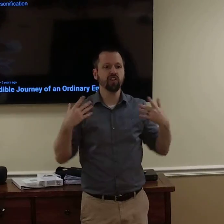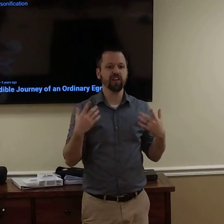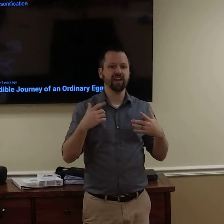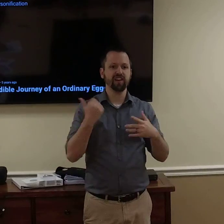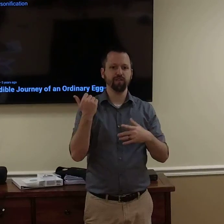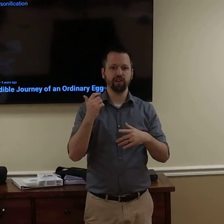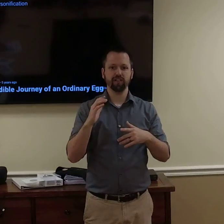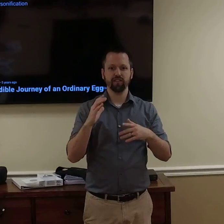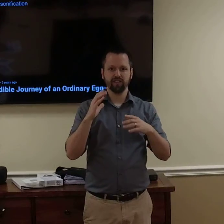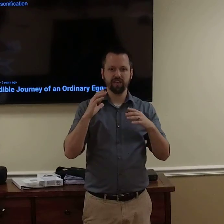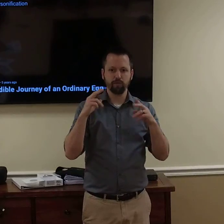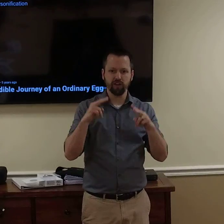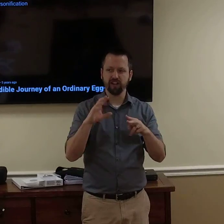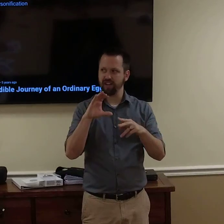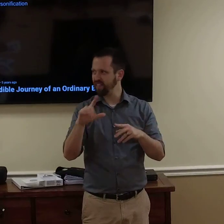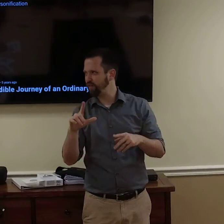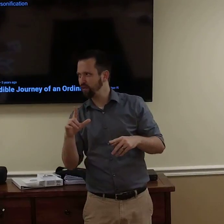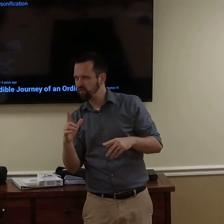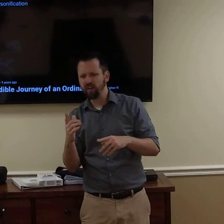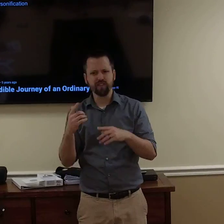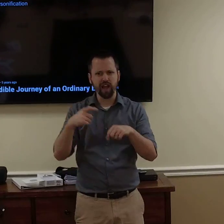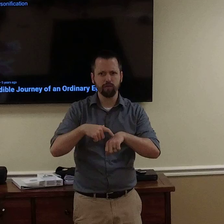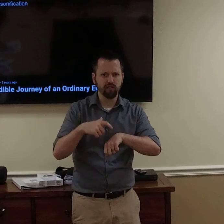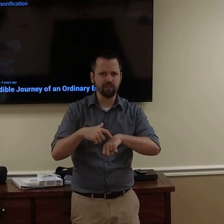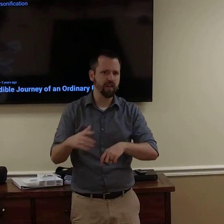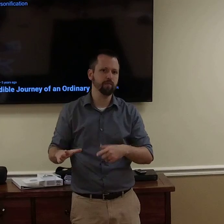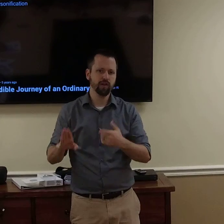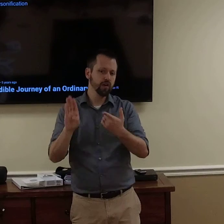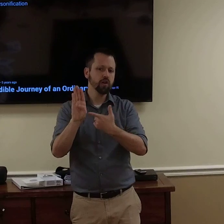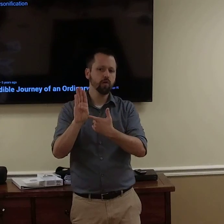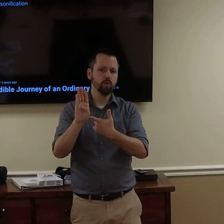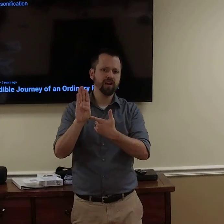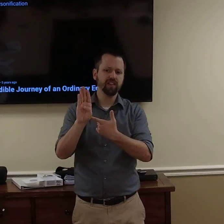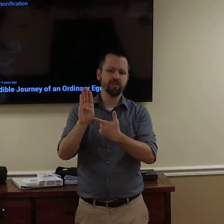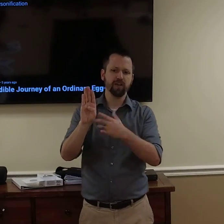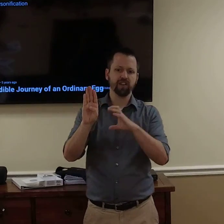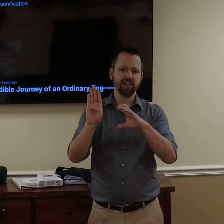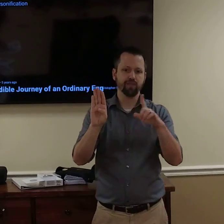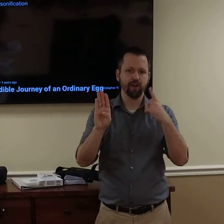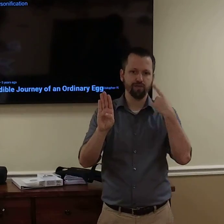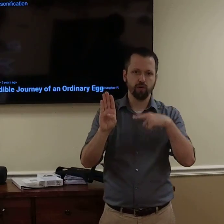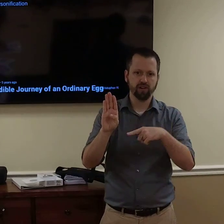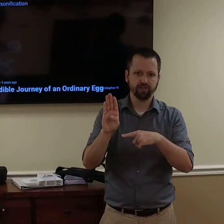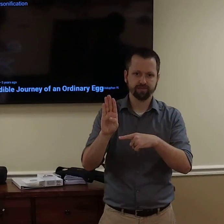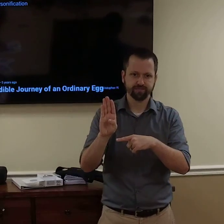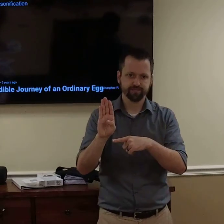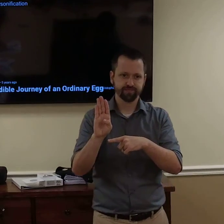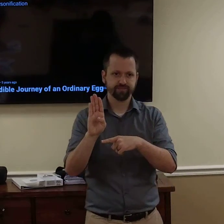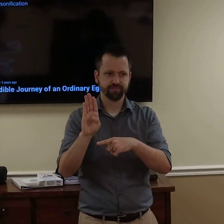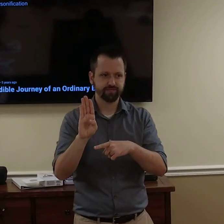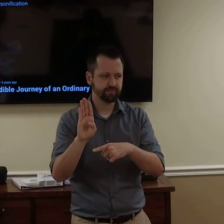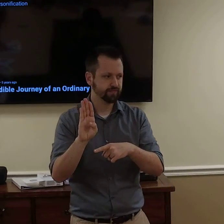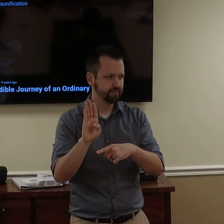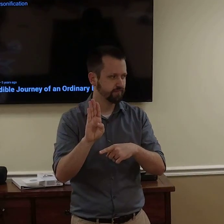look at let's keep looking at classifiers. We still have time. What could this be a classifier for? Boy Scout.